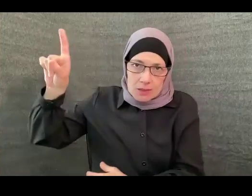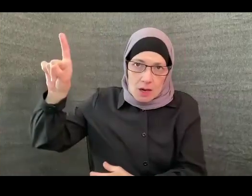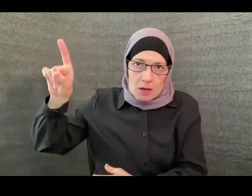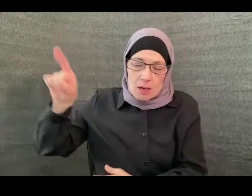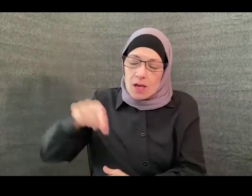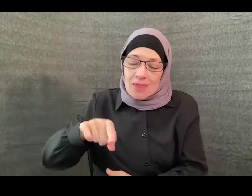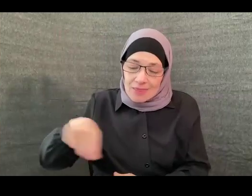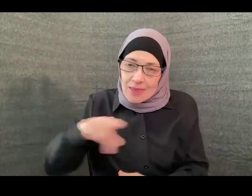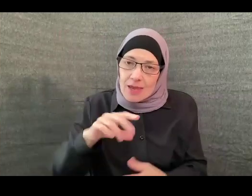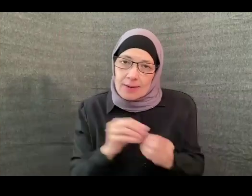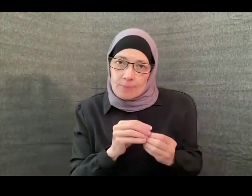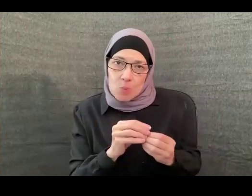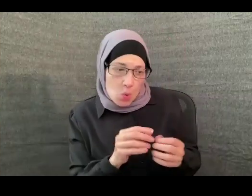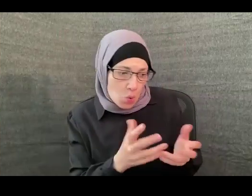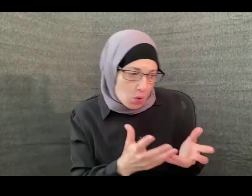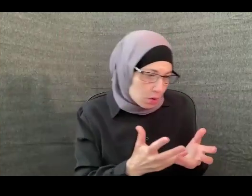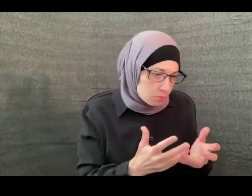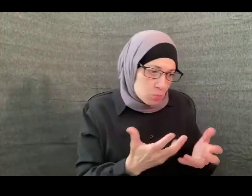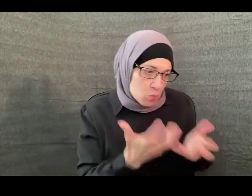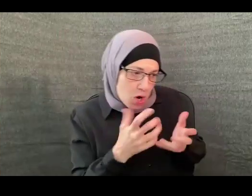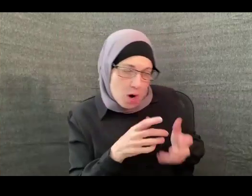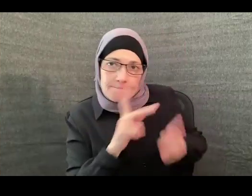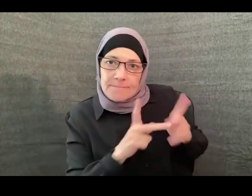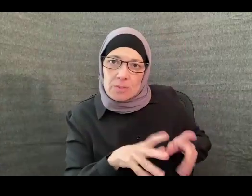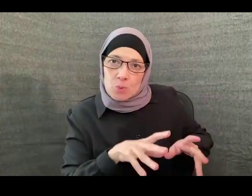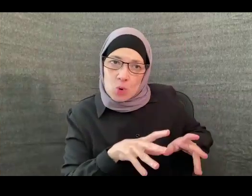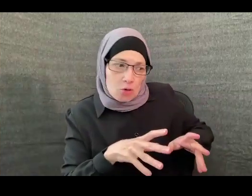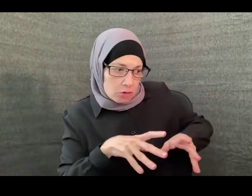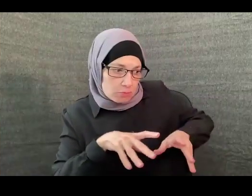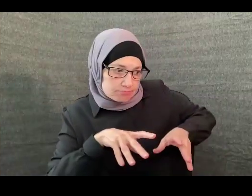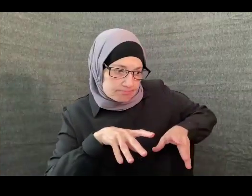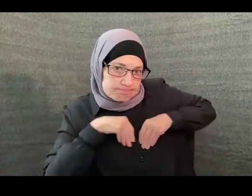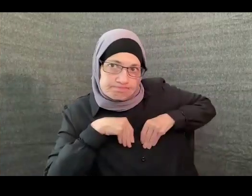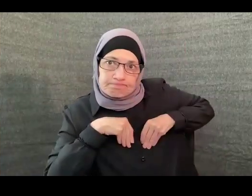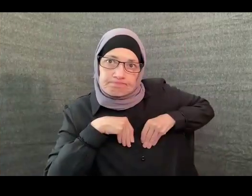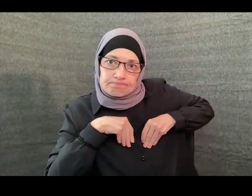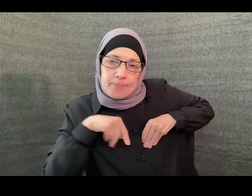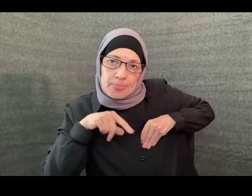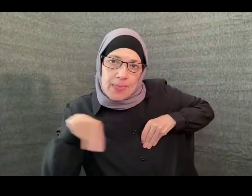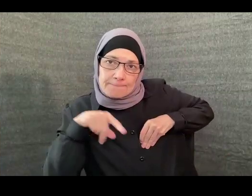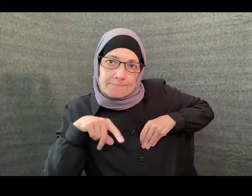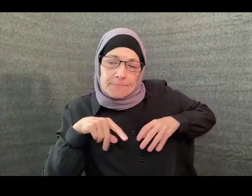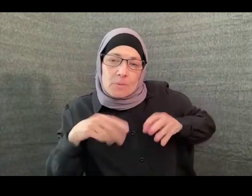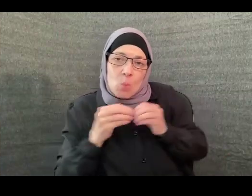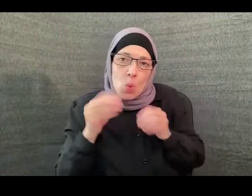much more than observing Allah's reaction towards what they are